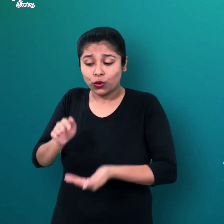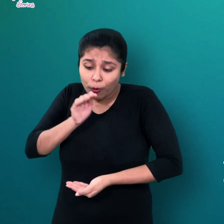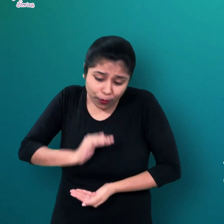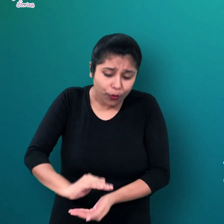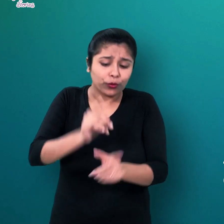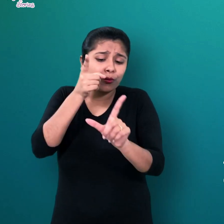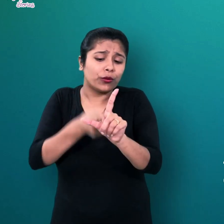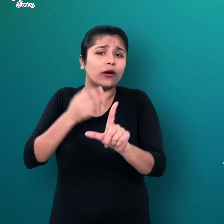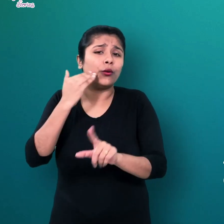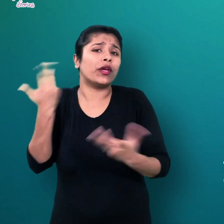be?